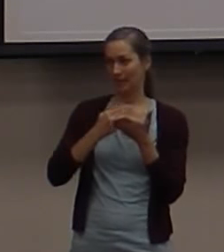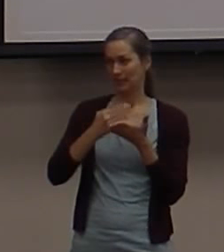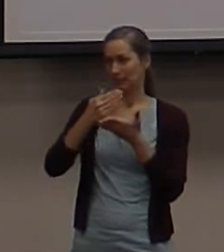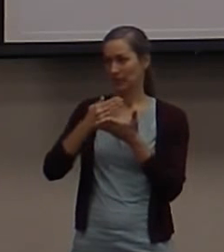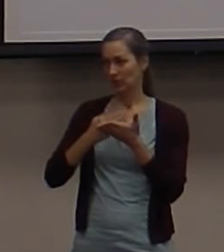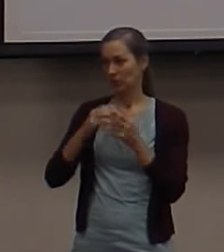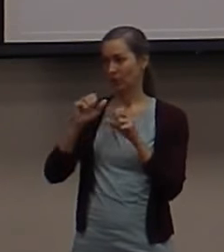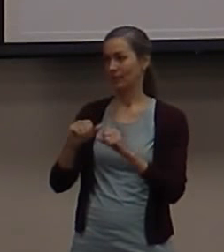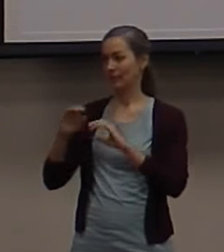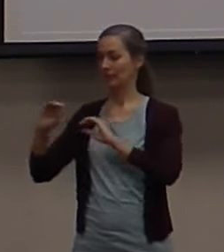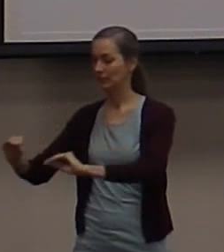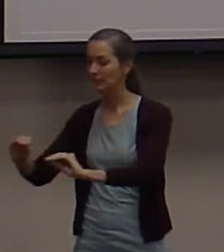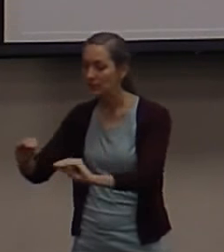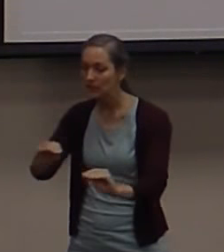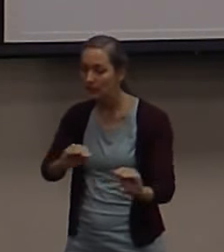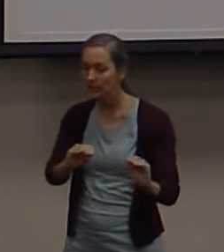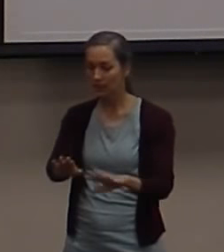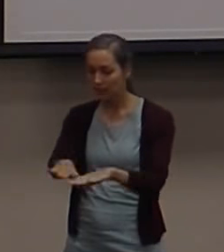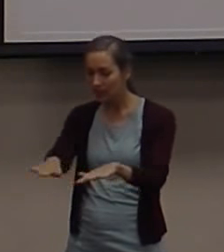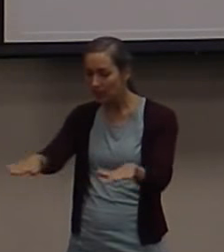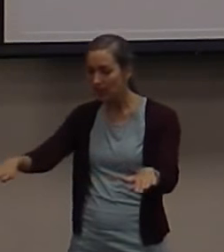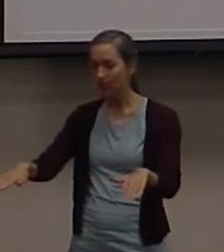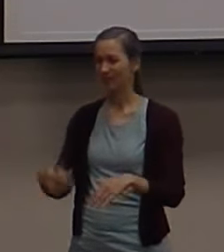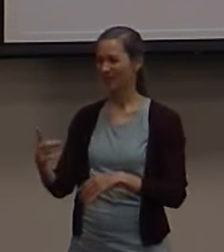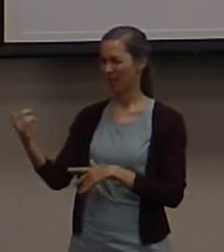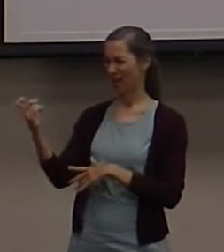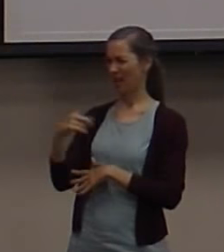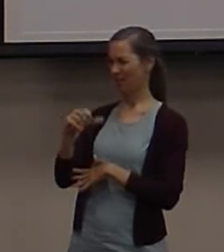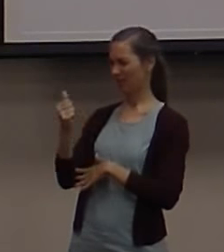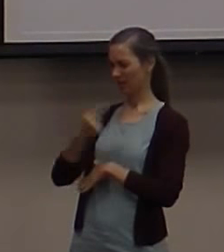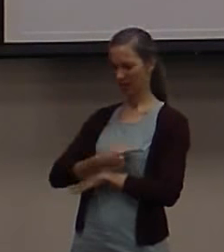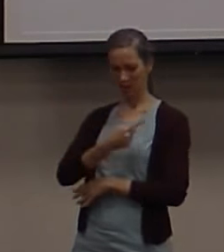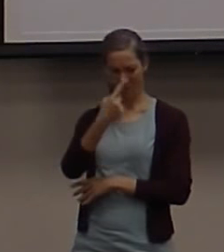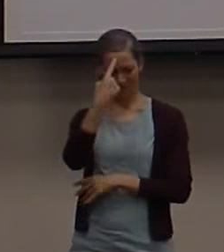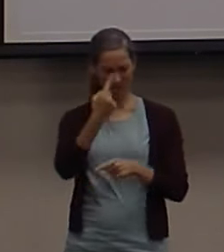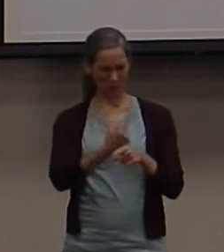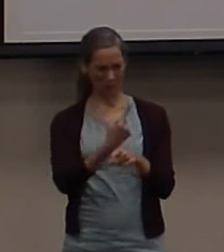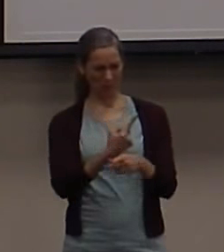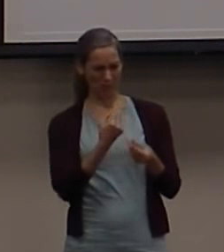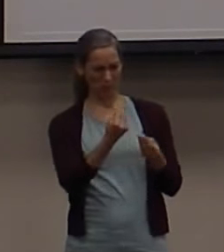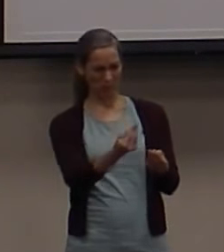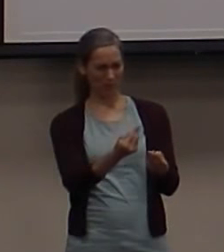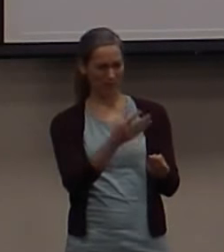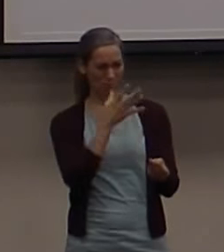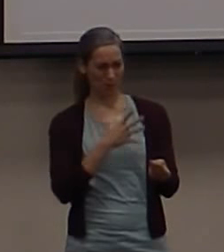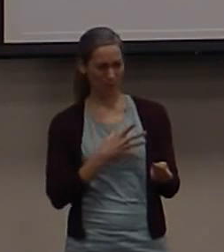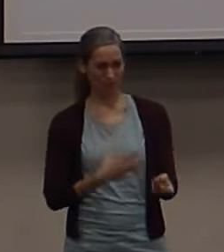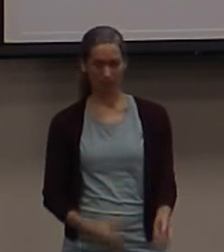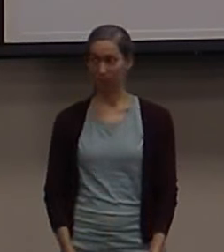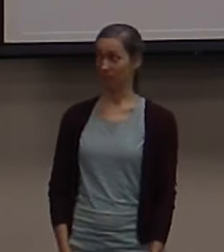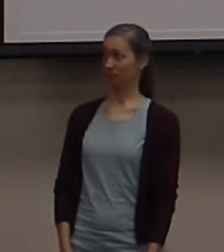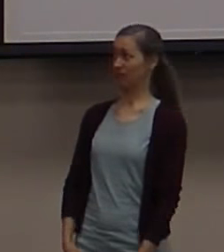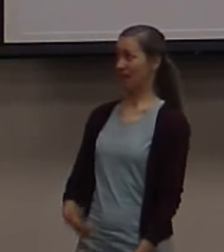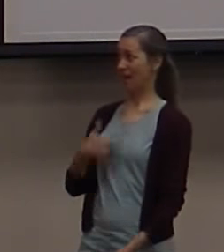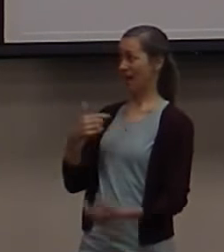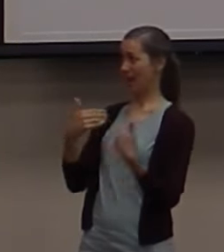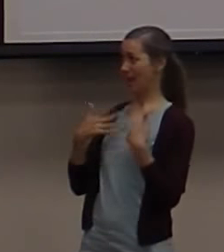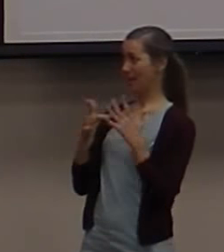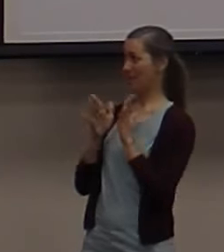so she can share with them. Someone asked me the other day whether we really think it's appropriate to give these to women. I had Bible class teachers just like